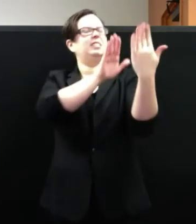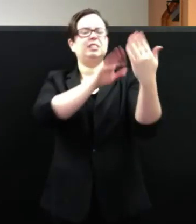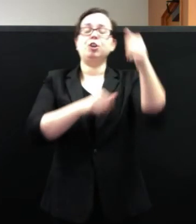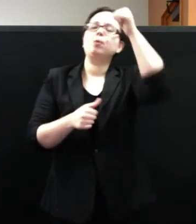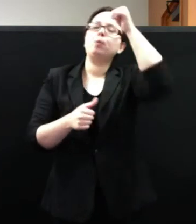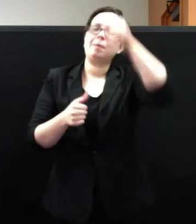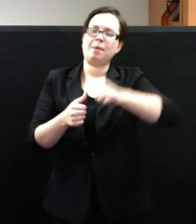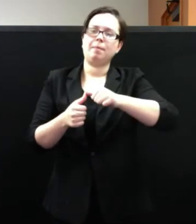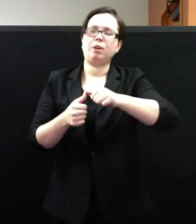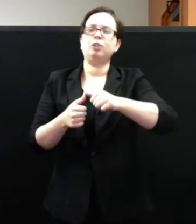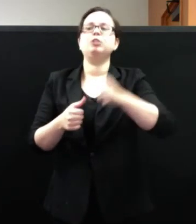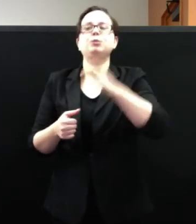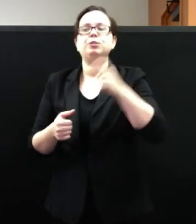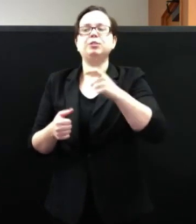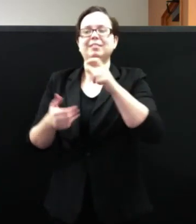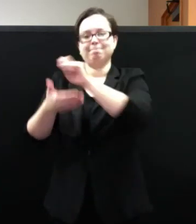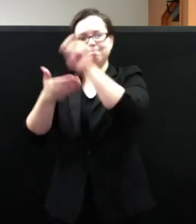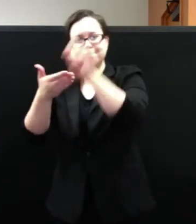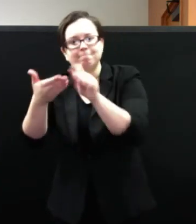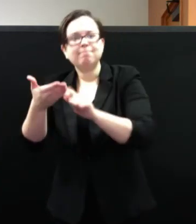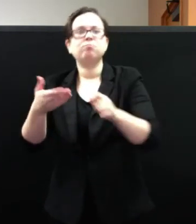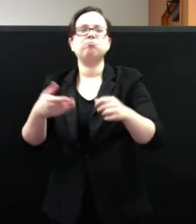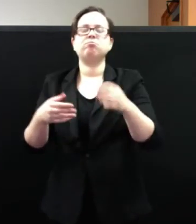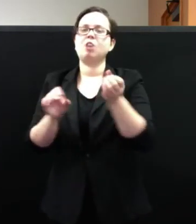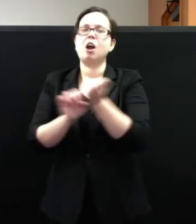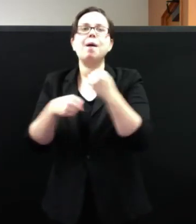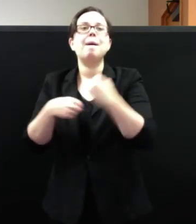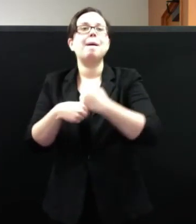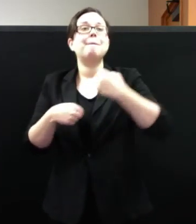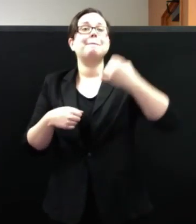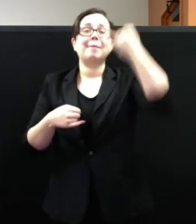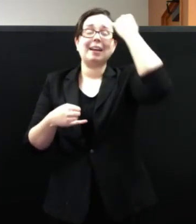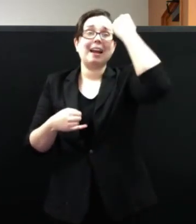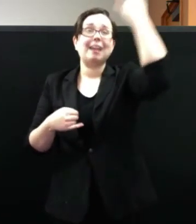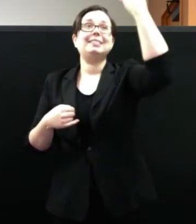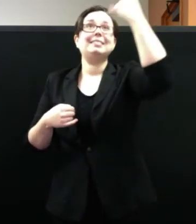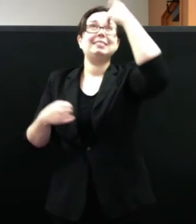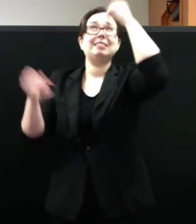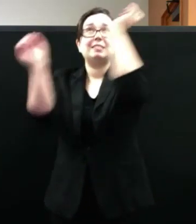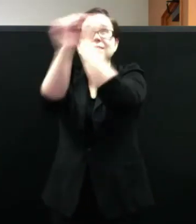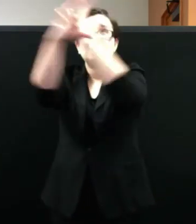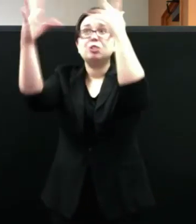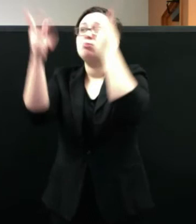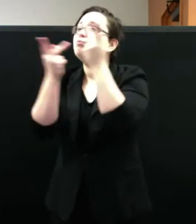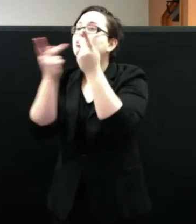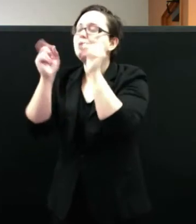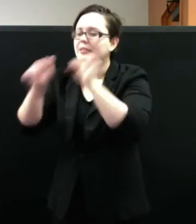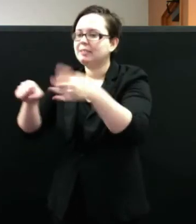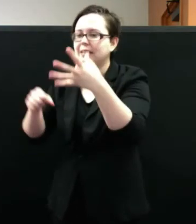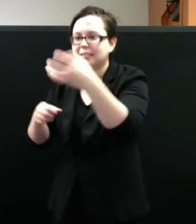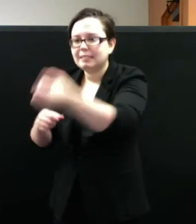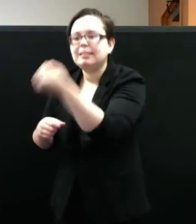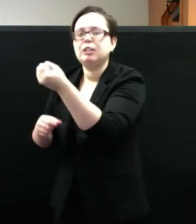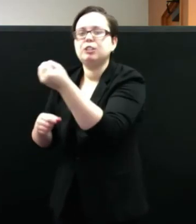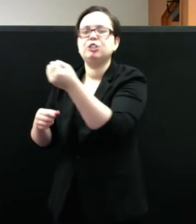and consequential. It's simple, it's fun, it's powerful, and I believe it's an idea worth celebrating.